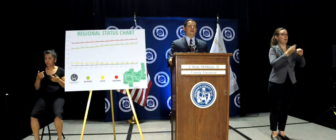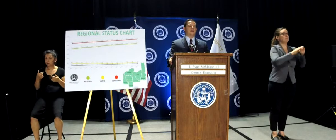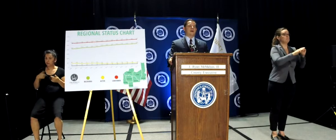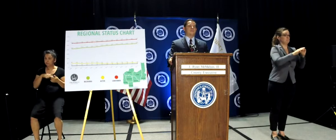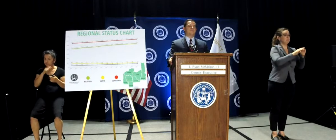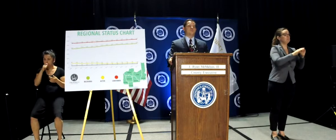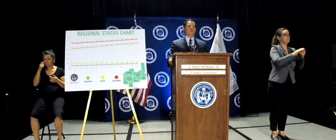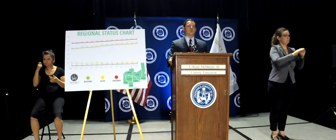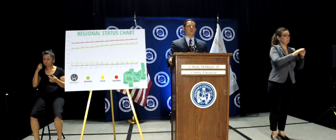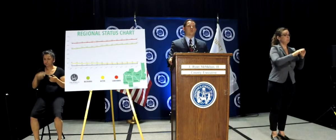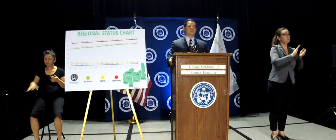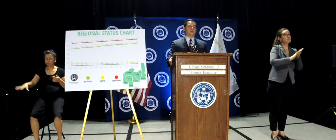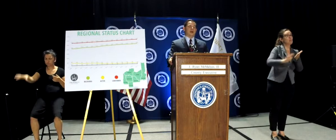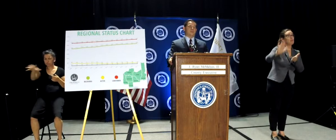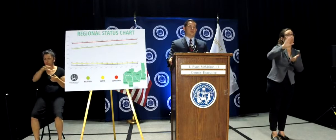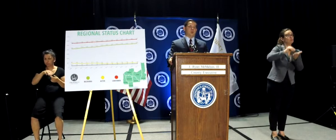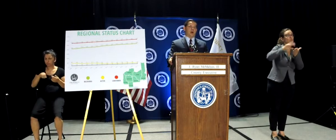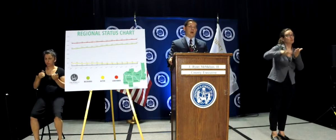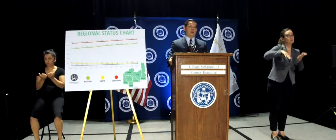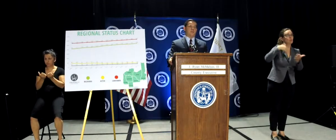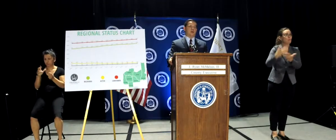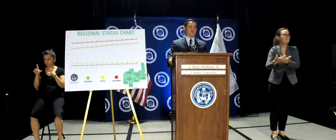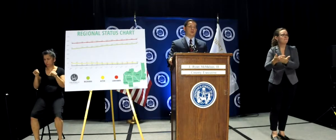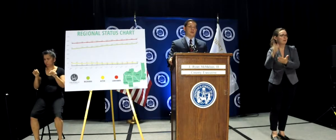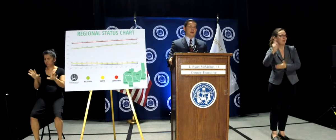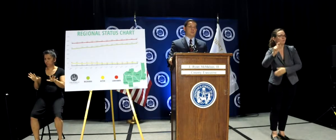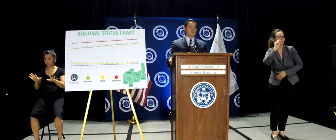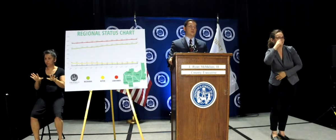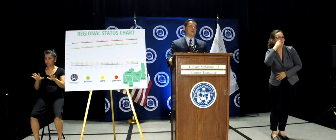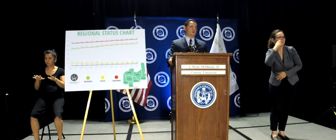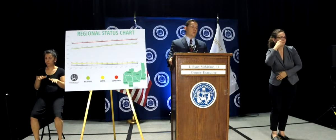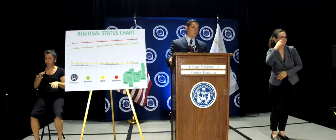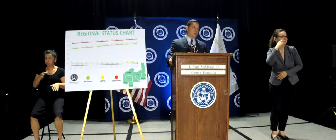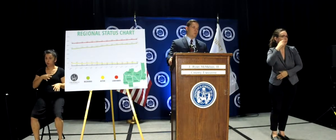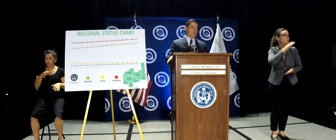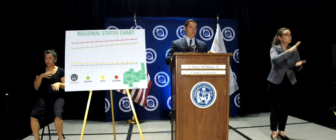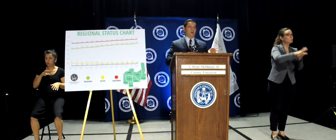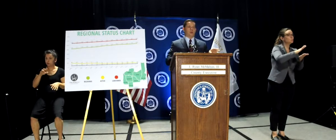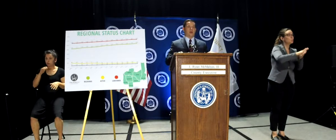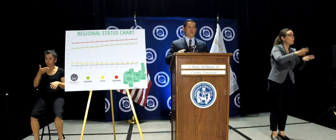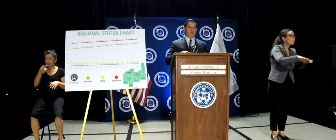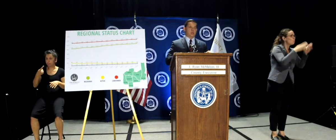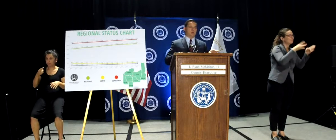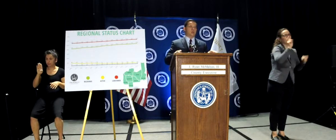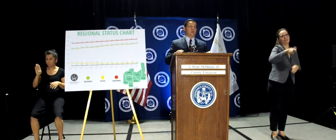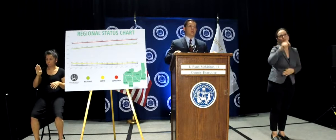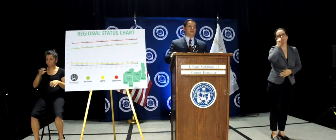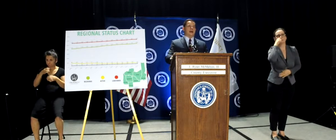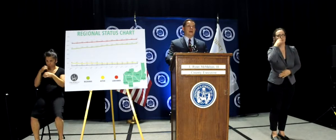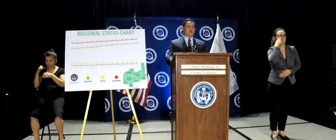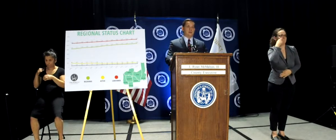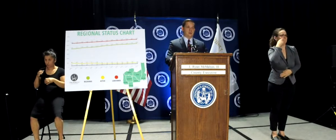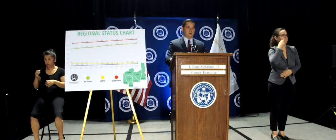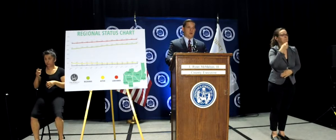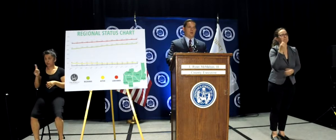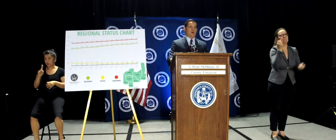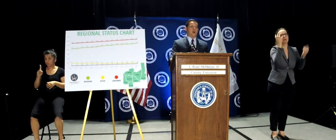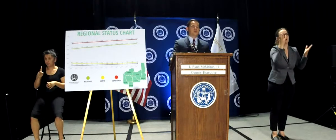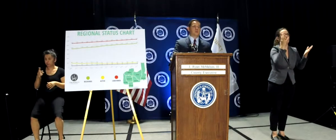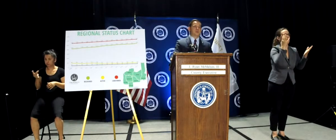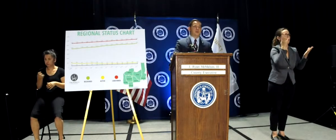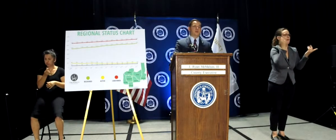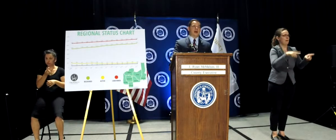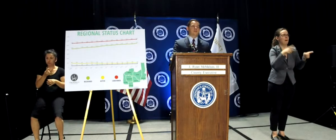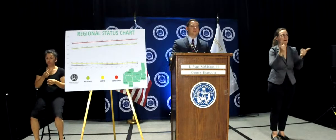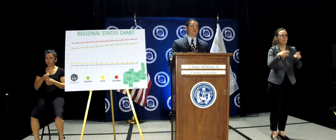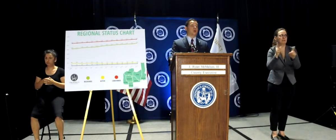we've had some of the labs we brought on have better turn times. We're rearranging the deck. Well,